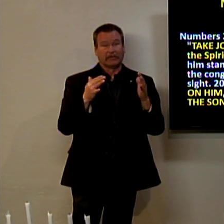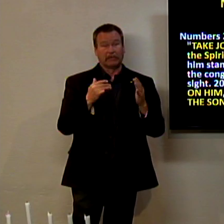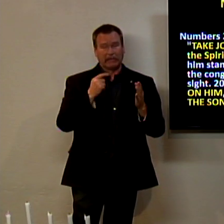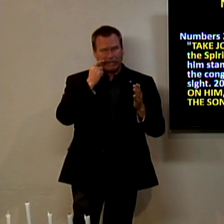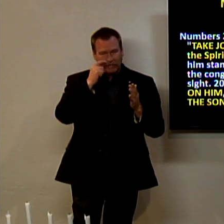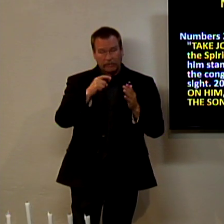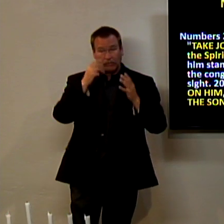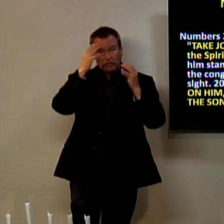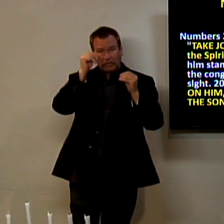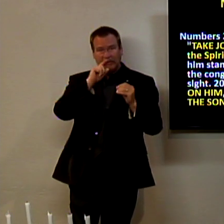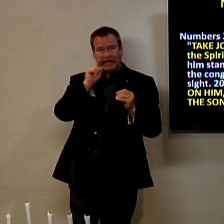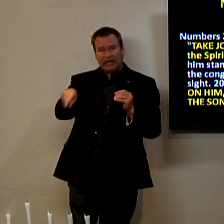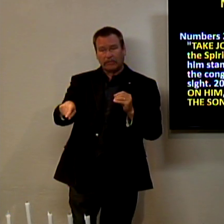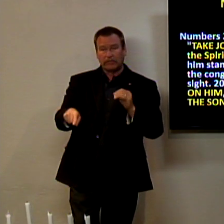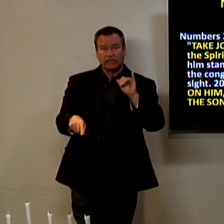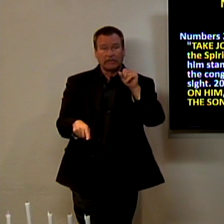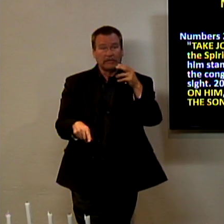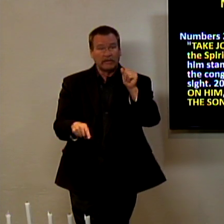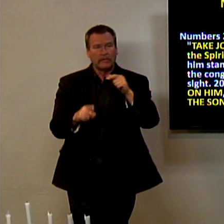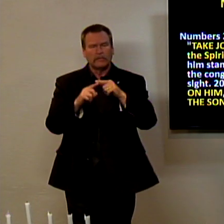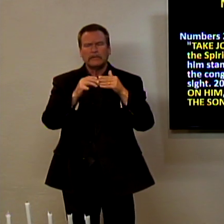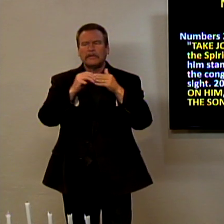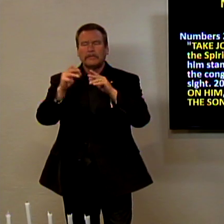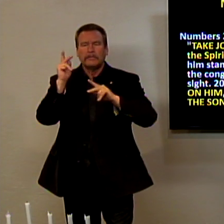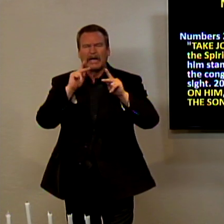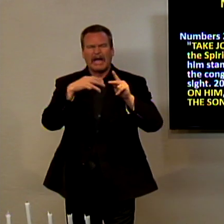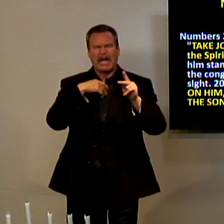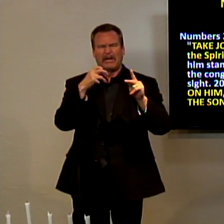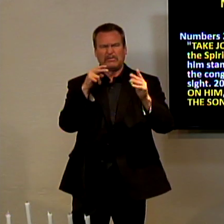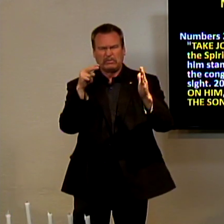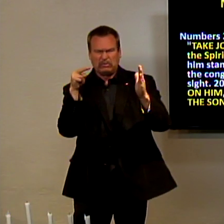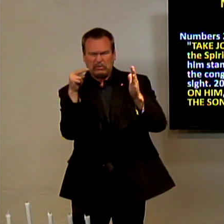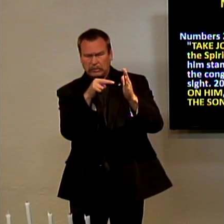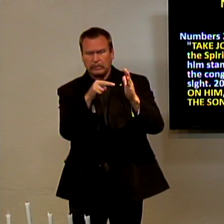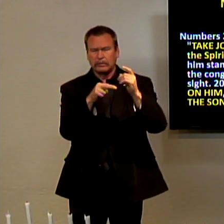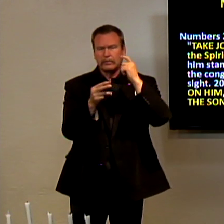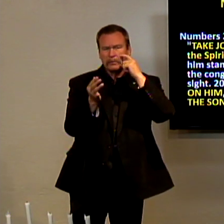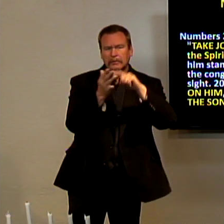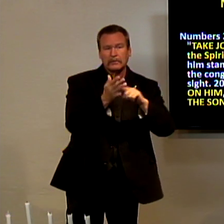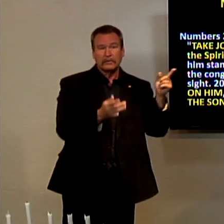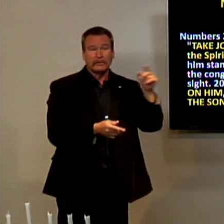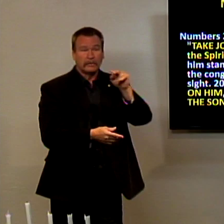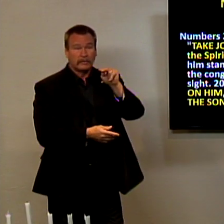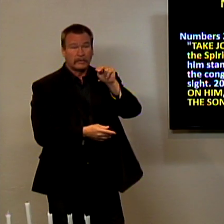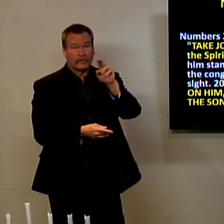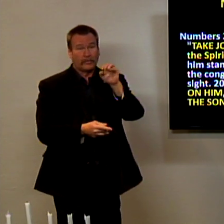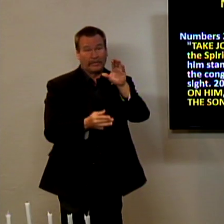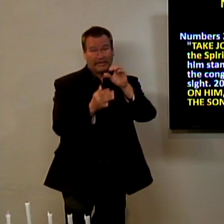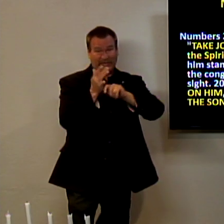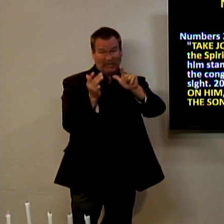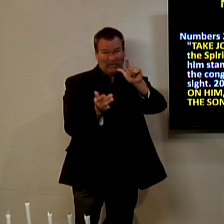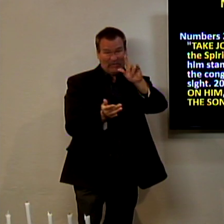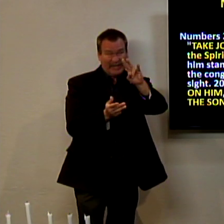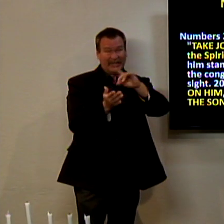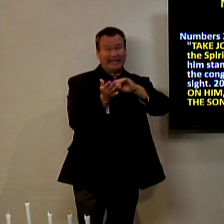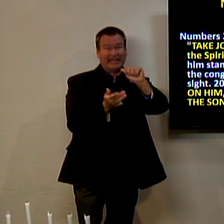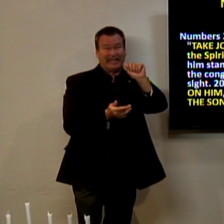So we see that Moses commissioned Joshua to lead the people. example. We'll take a look at Numbers chapter 27,